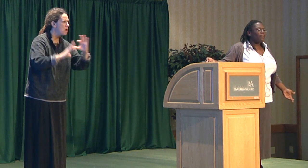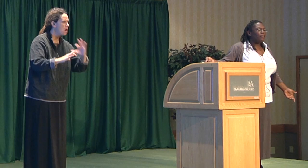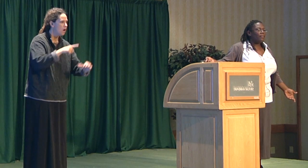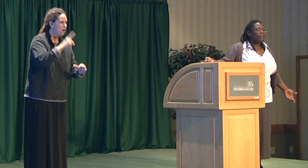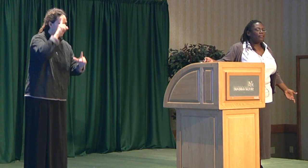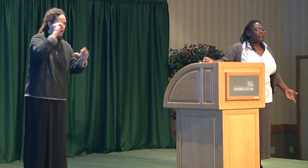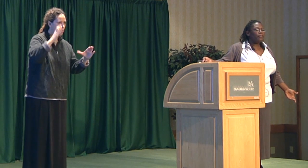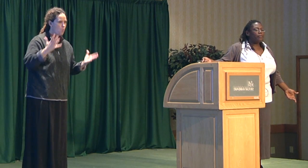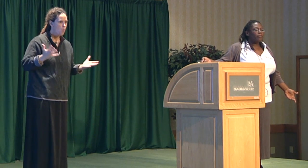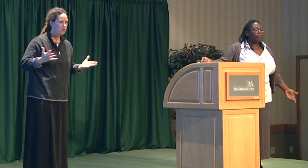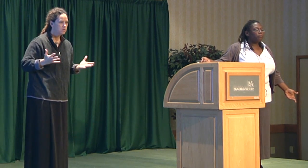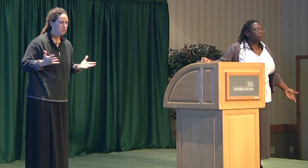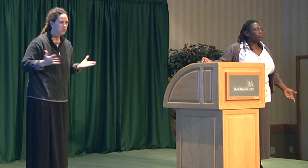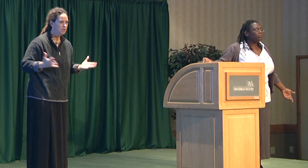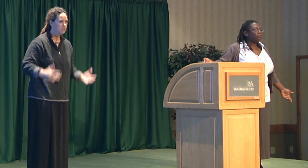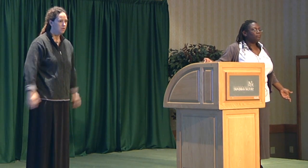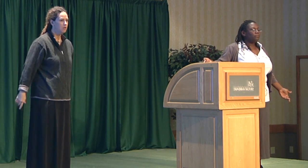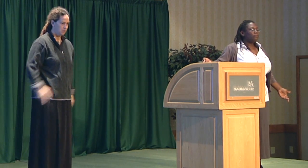think?